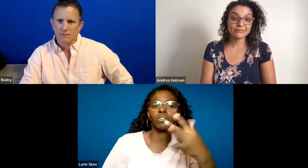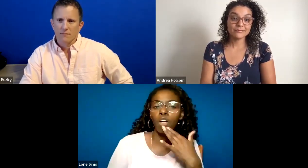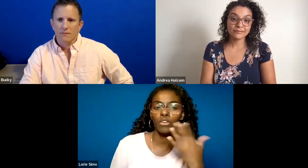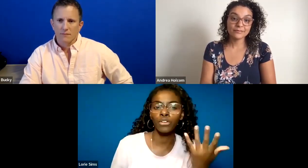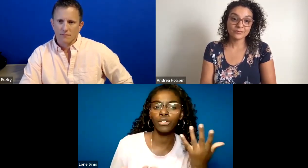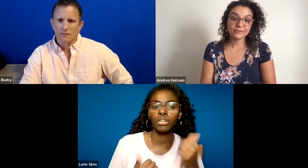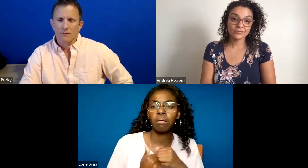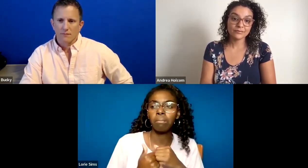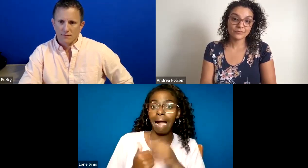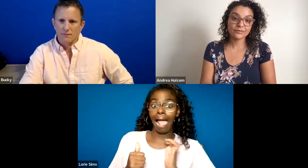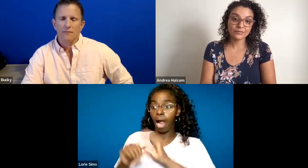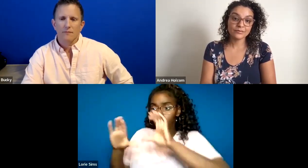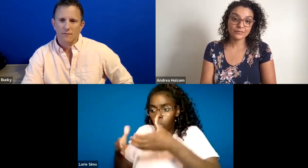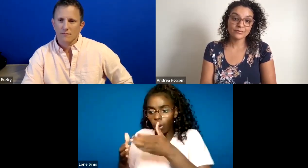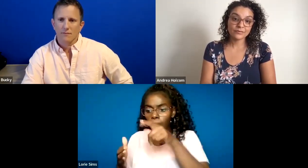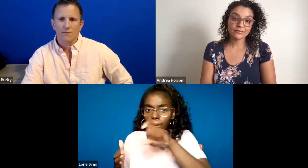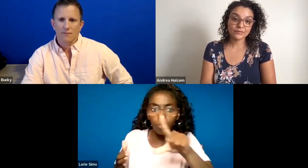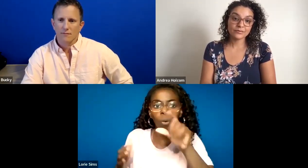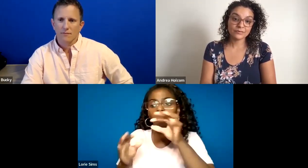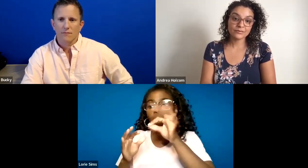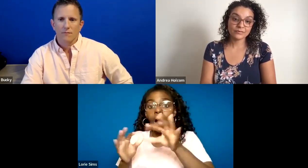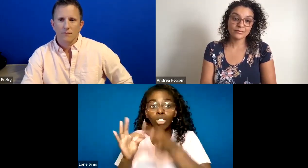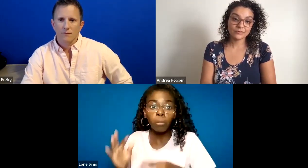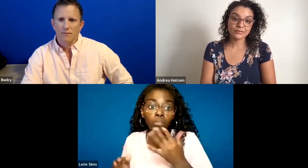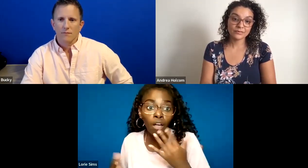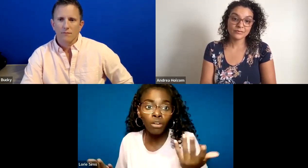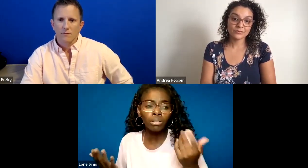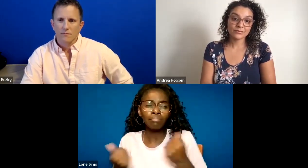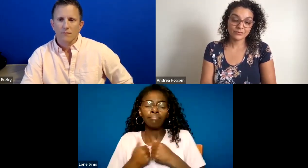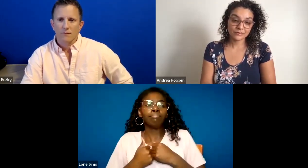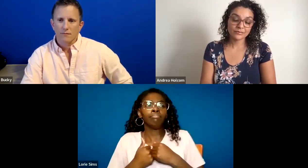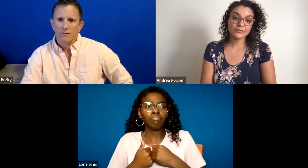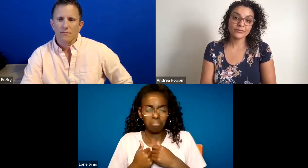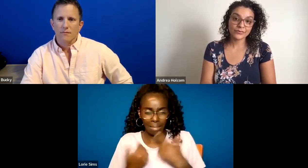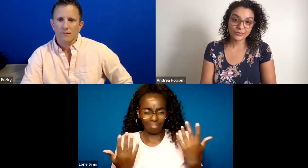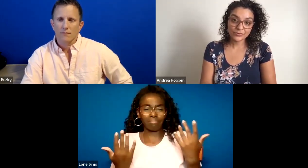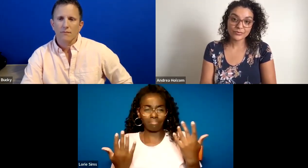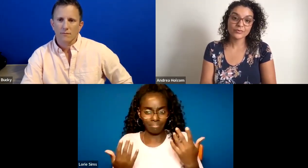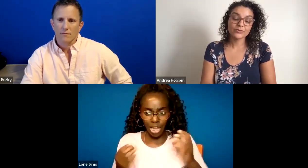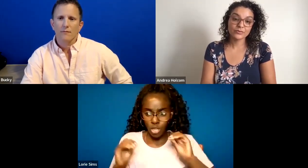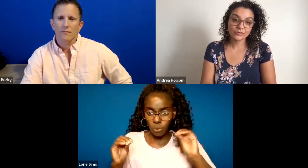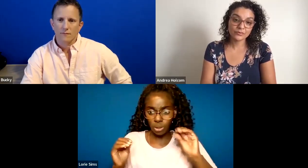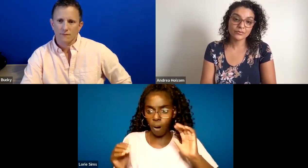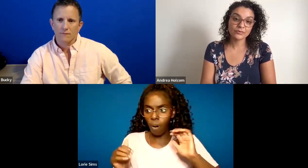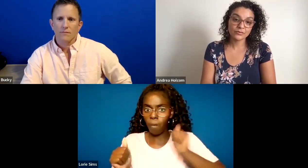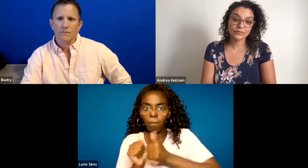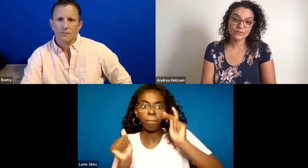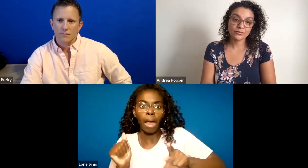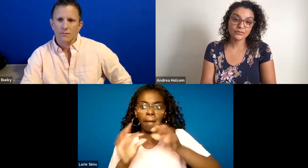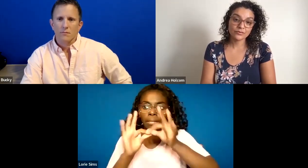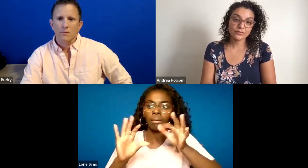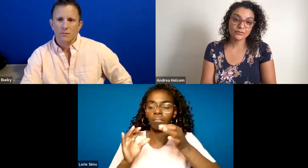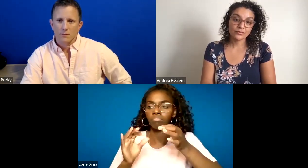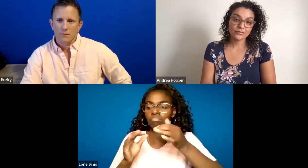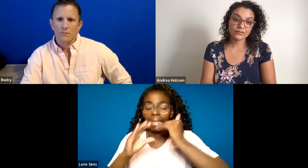consider the protection of their interpreters of color as they sent this interpreting request out. They didn't consider that pool of interpreters.